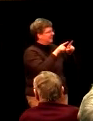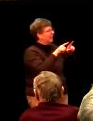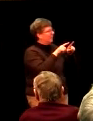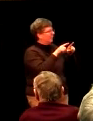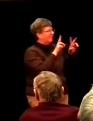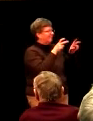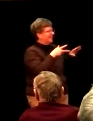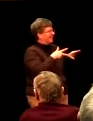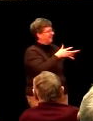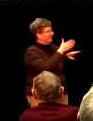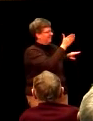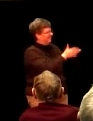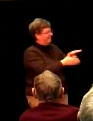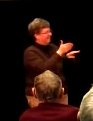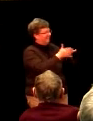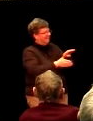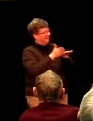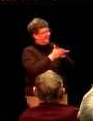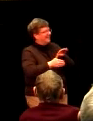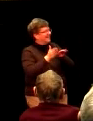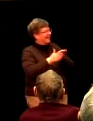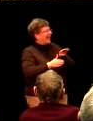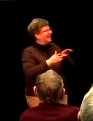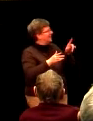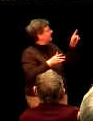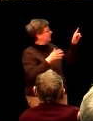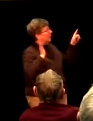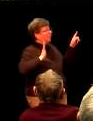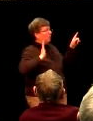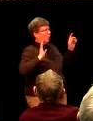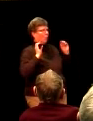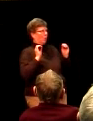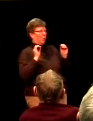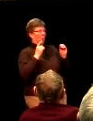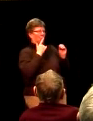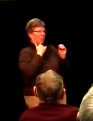electromagnetic spectrum that we're looking at. So there's red, green. We didn't used to have red, green, blue.